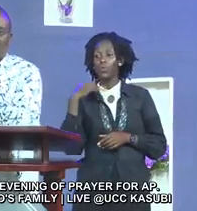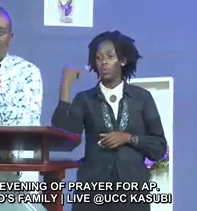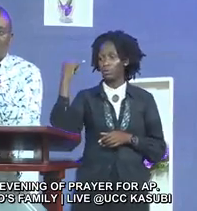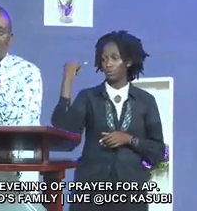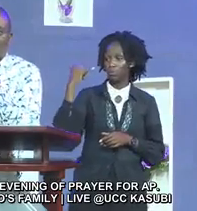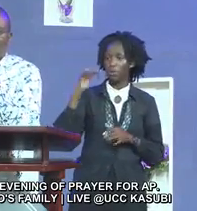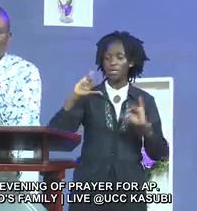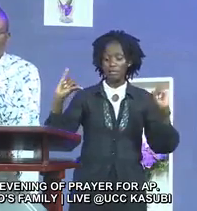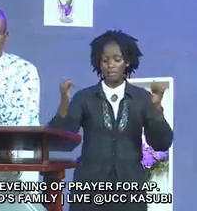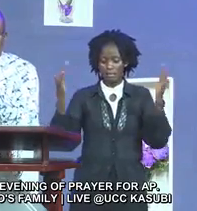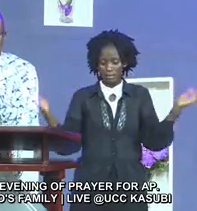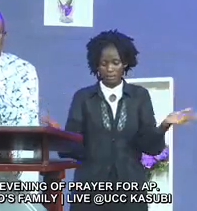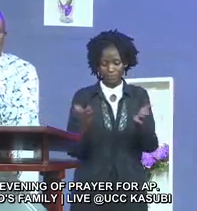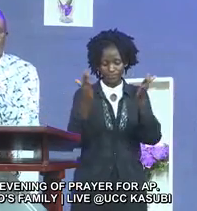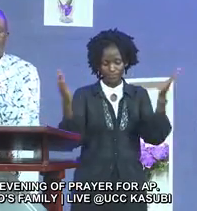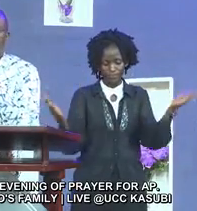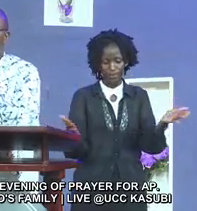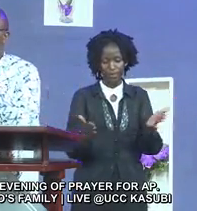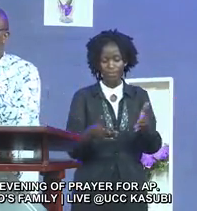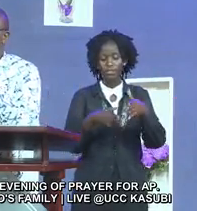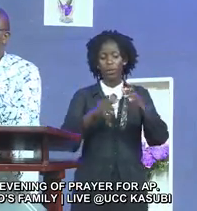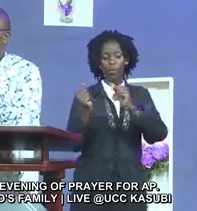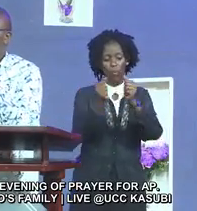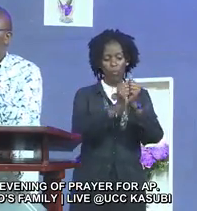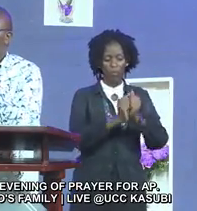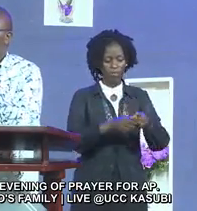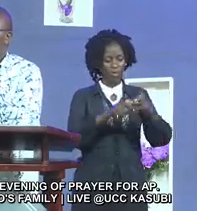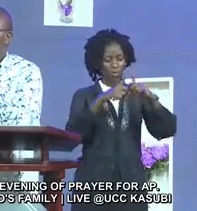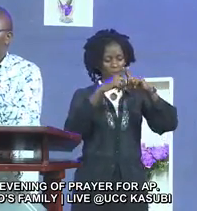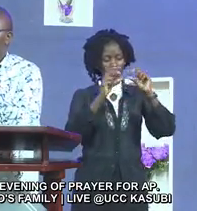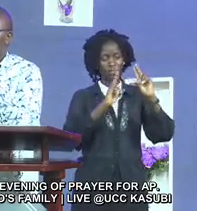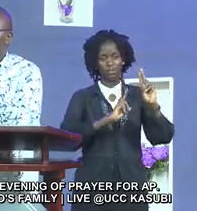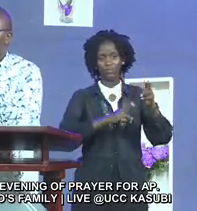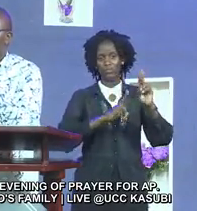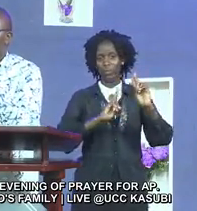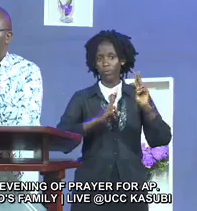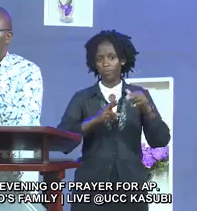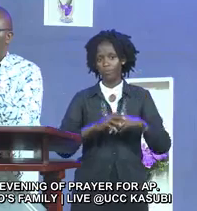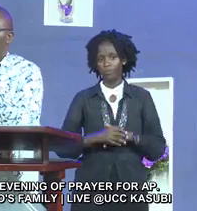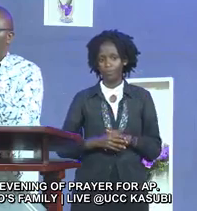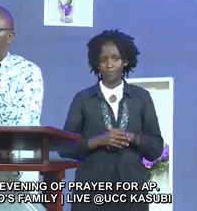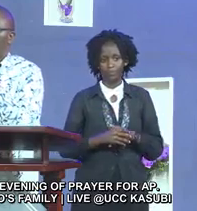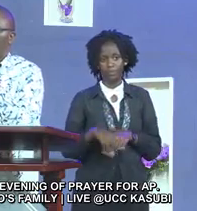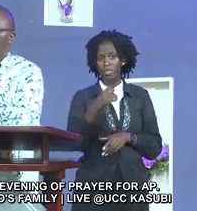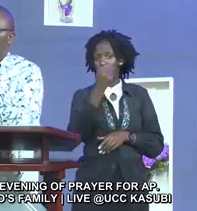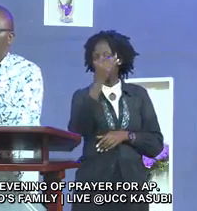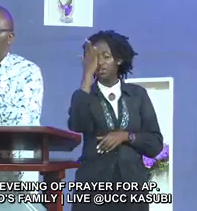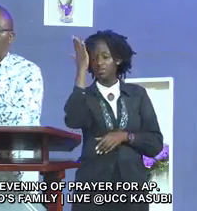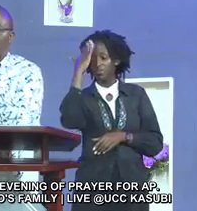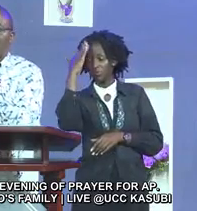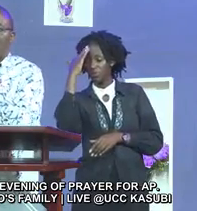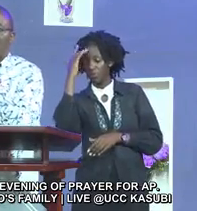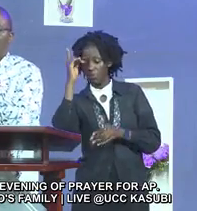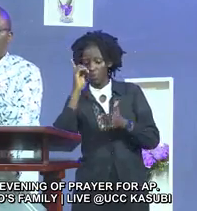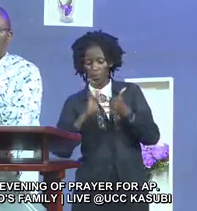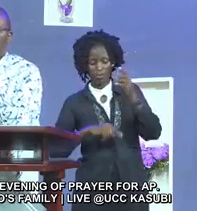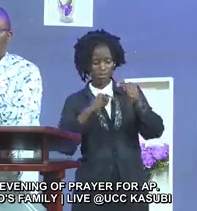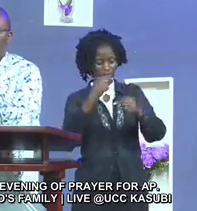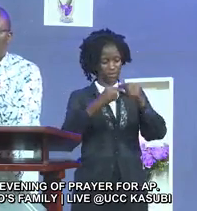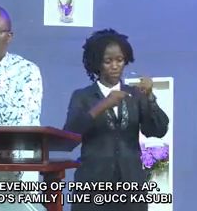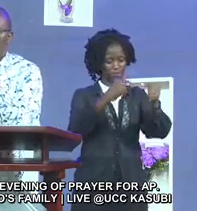encourage them. If you want to call, call giving words of hope.